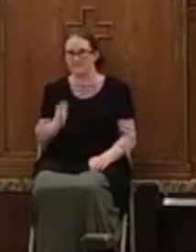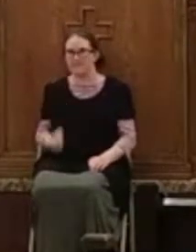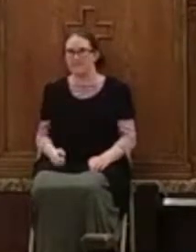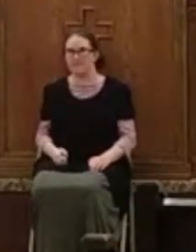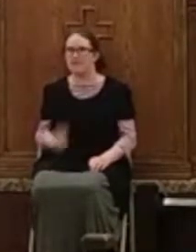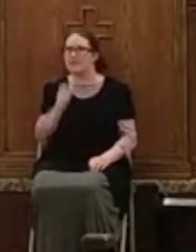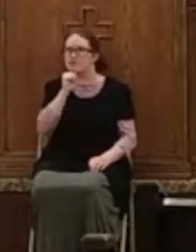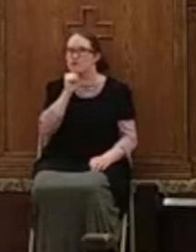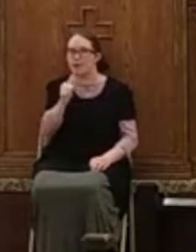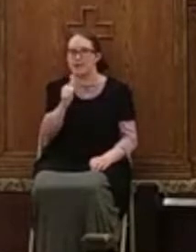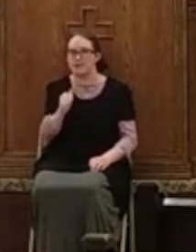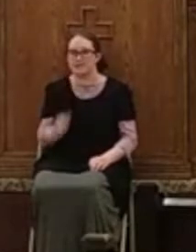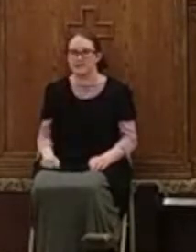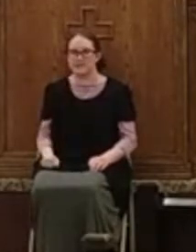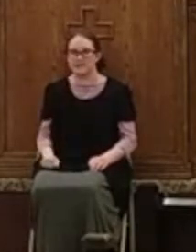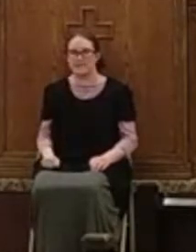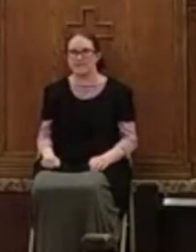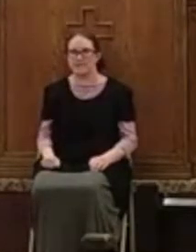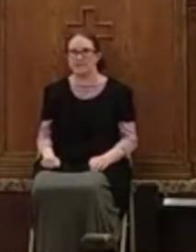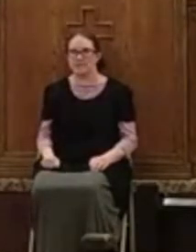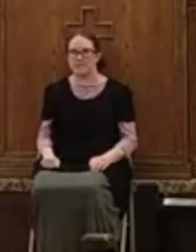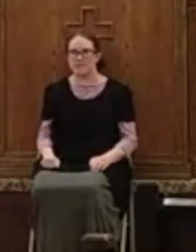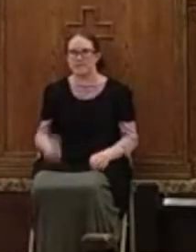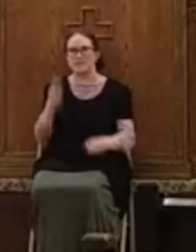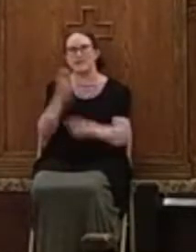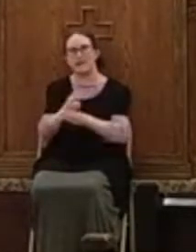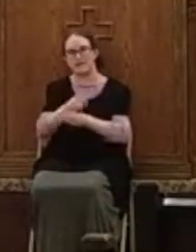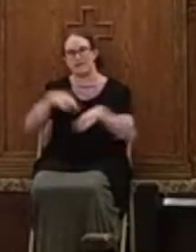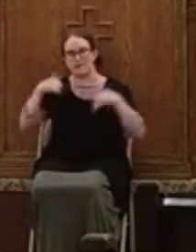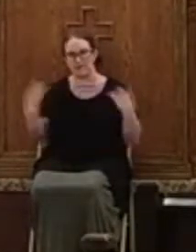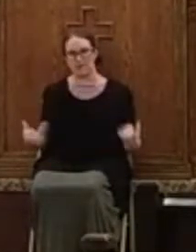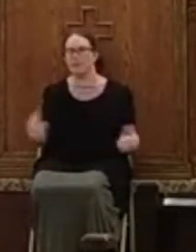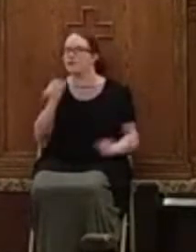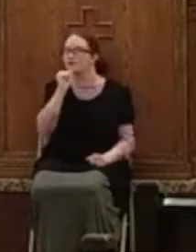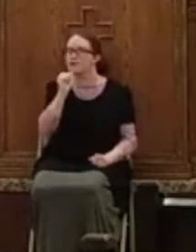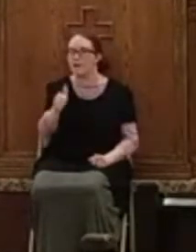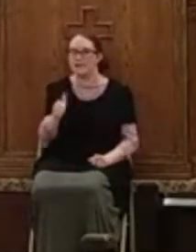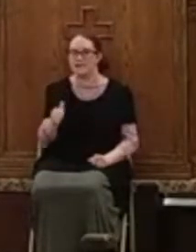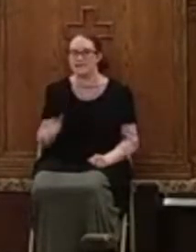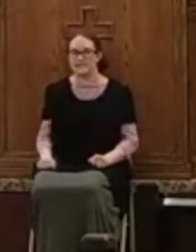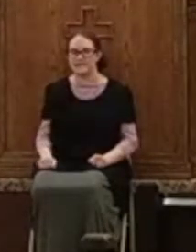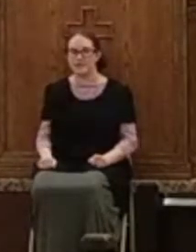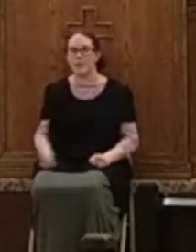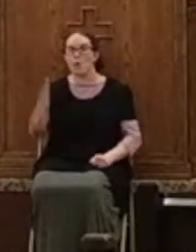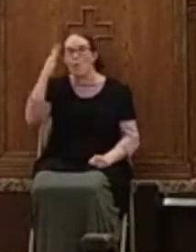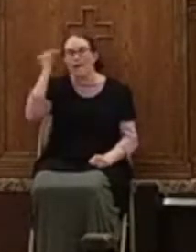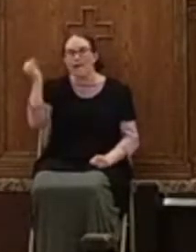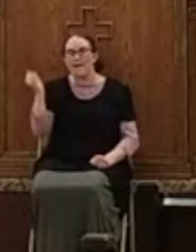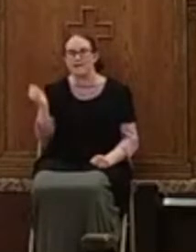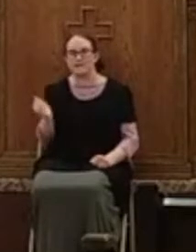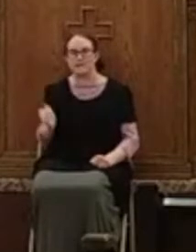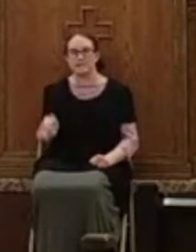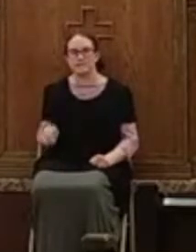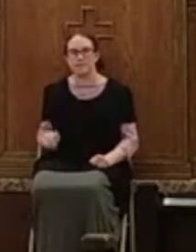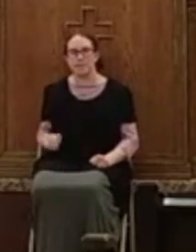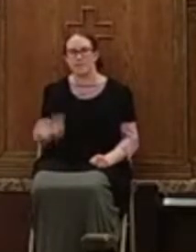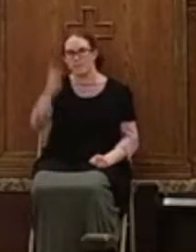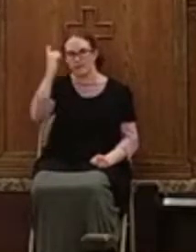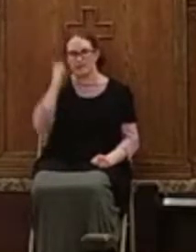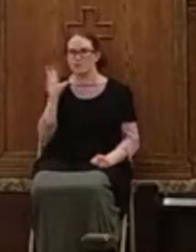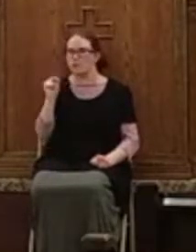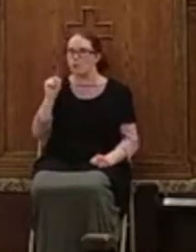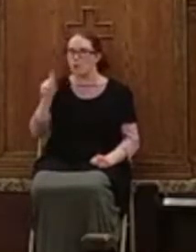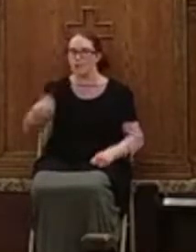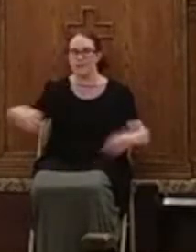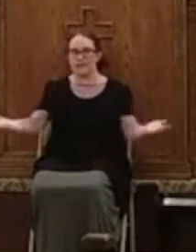It's not. Let me just take care of that right now. It's not. Why? Because ain't nobody